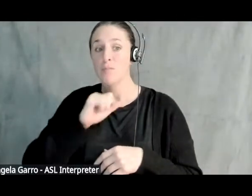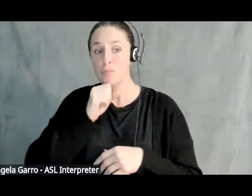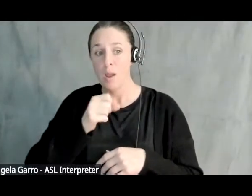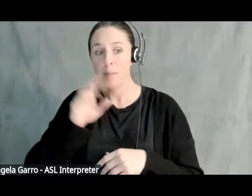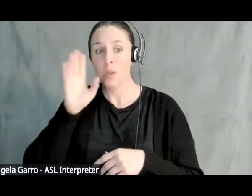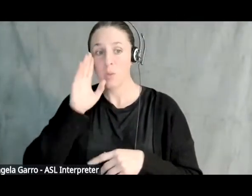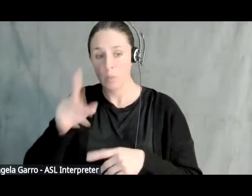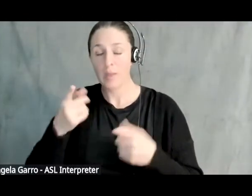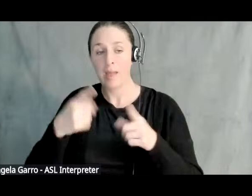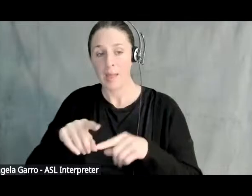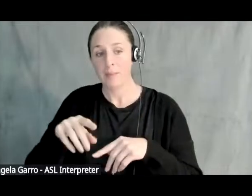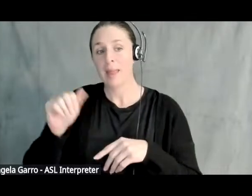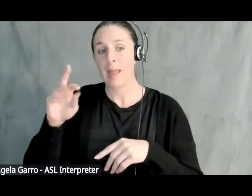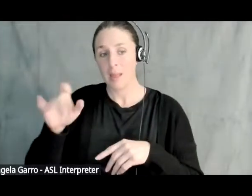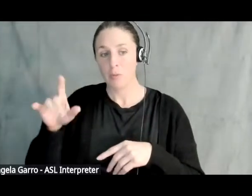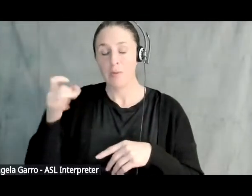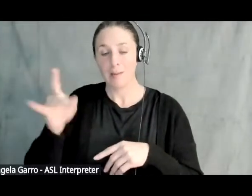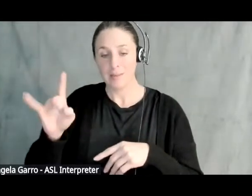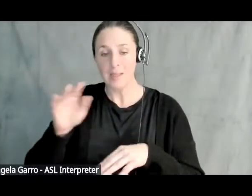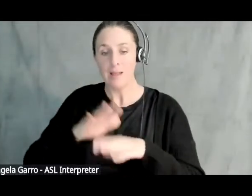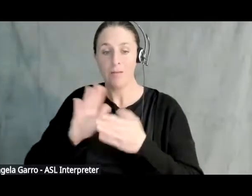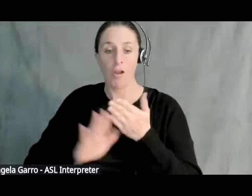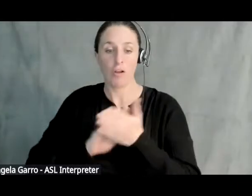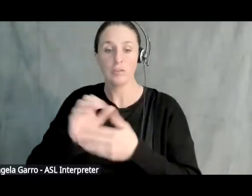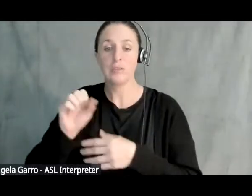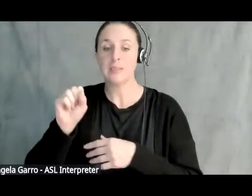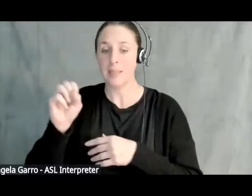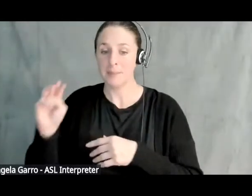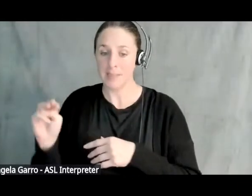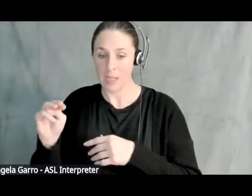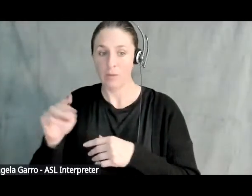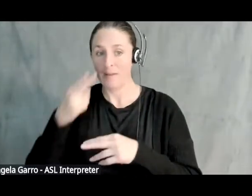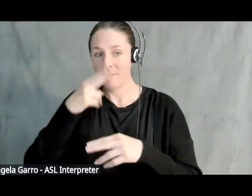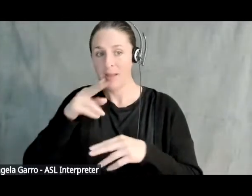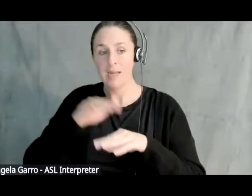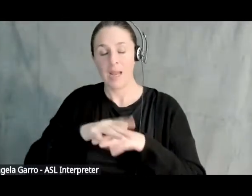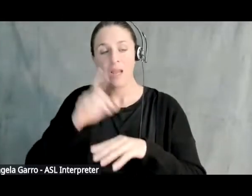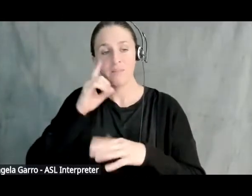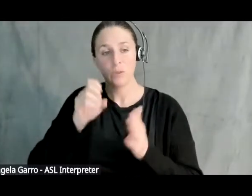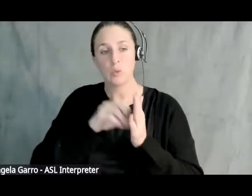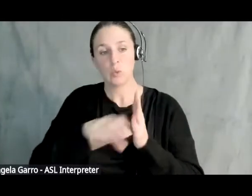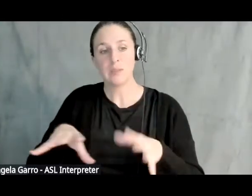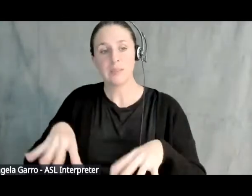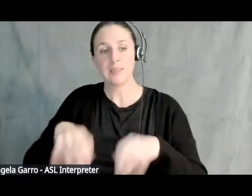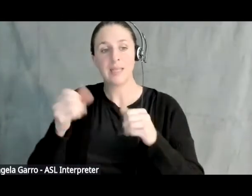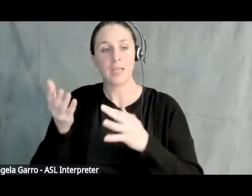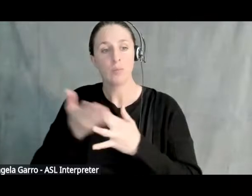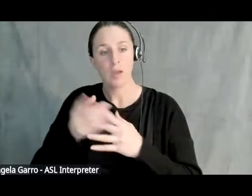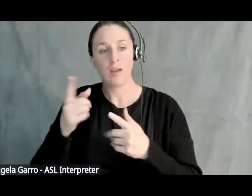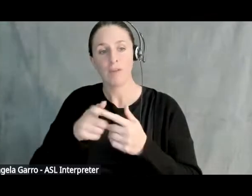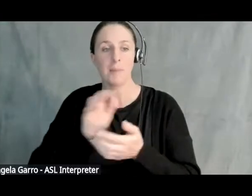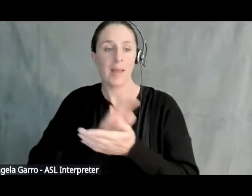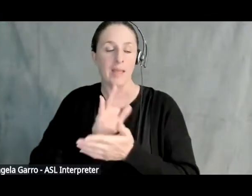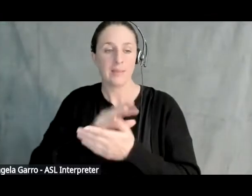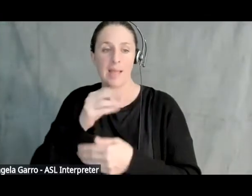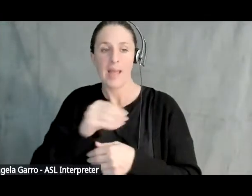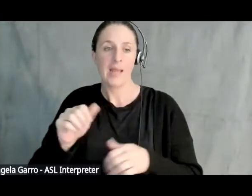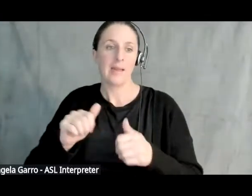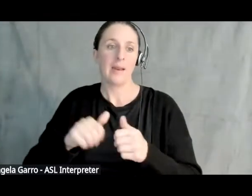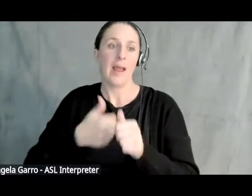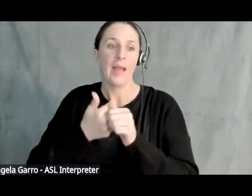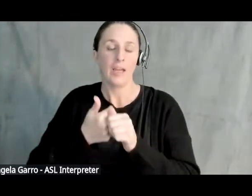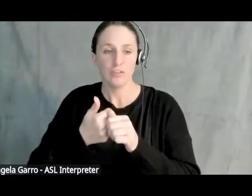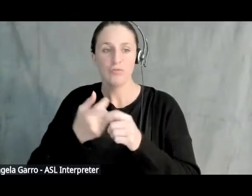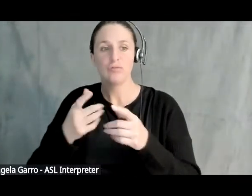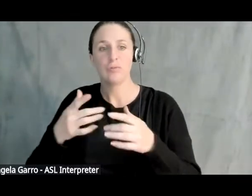18th at the College of San Mateo. It'll be a fun night for students to take a break from academics and extracurriculars and all the